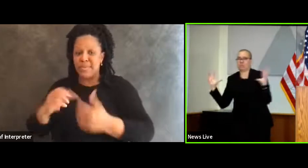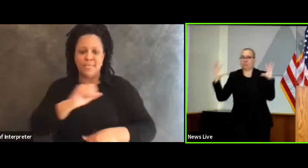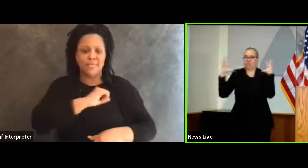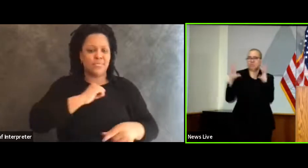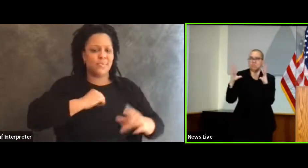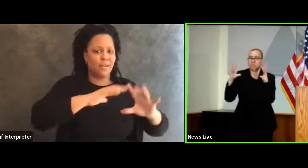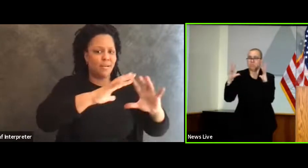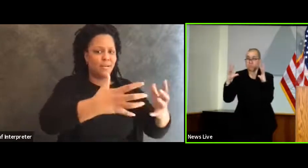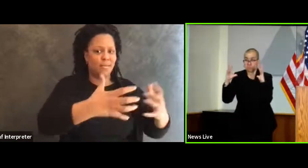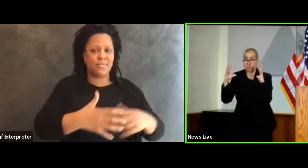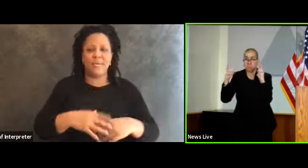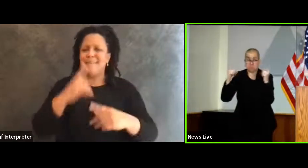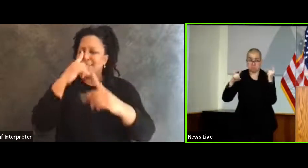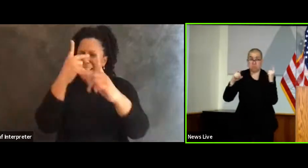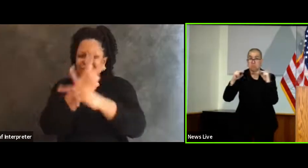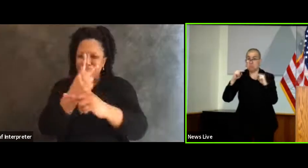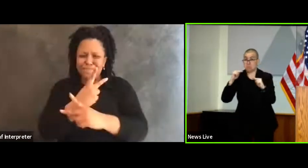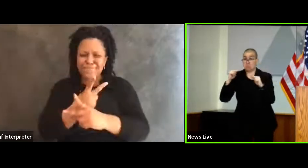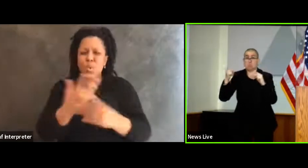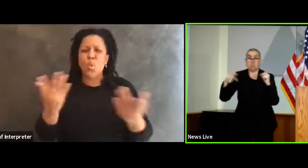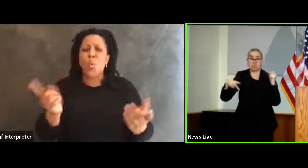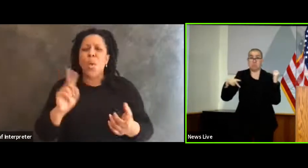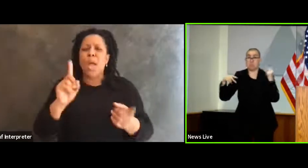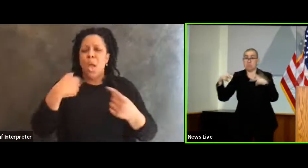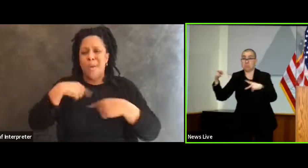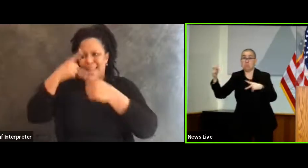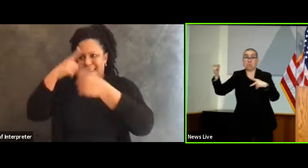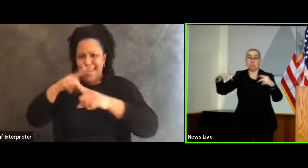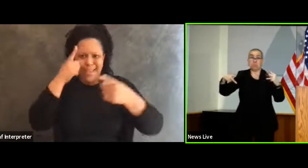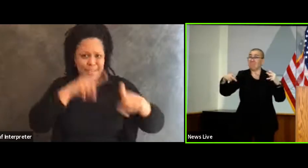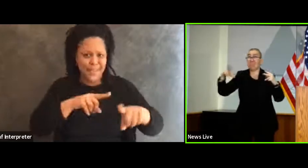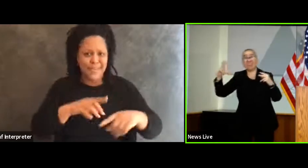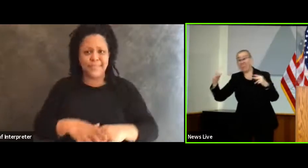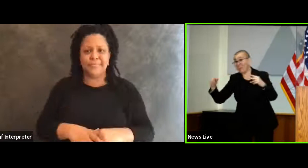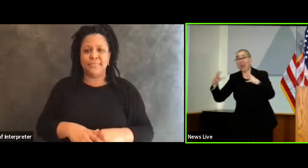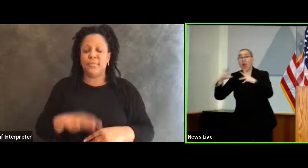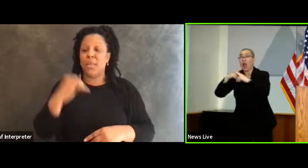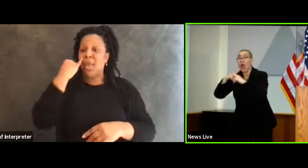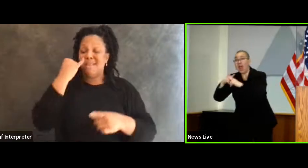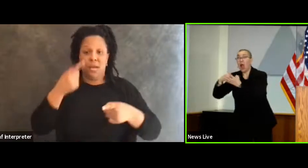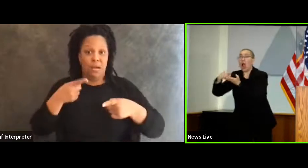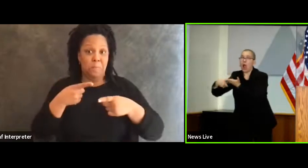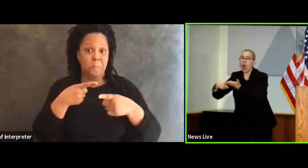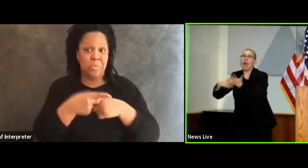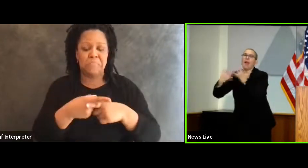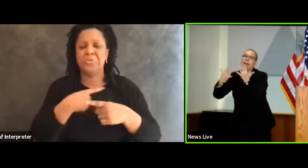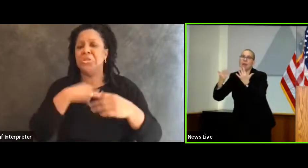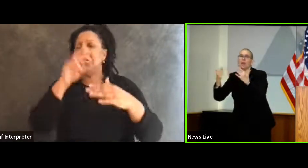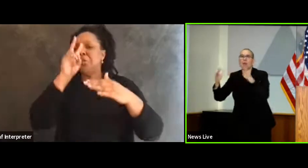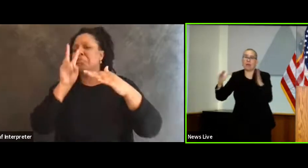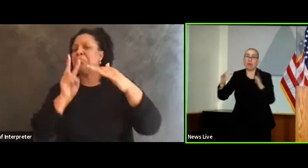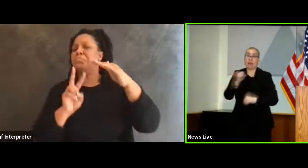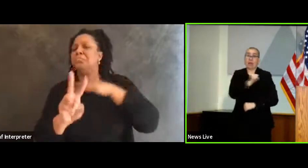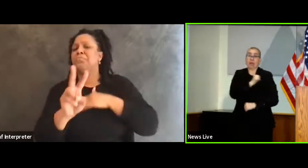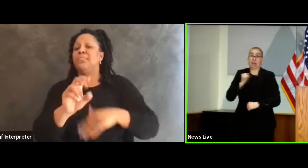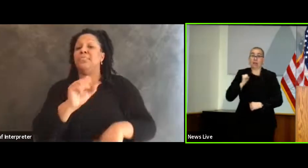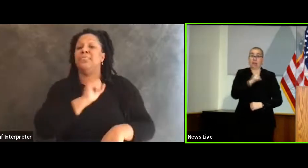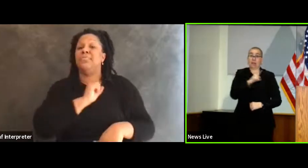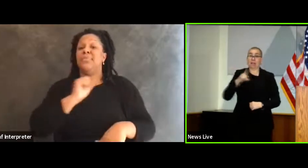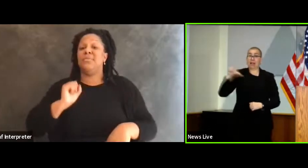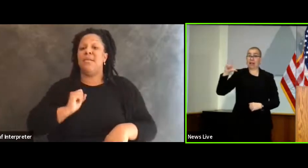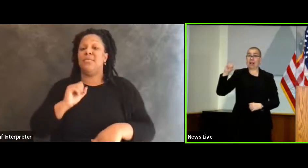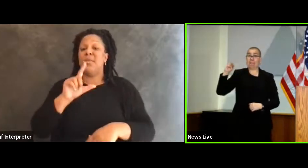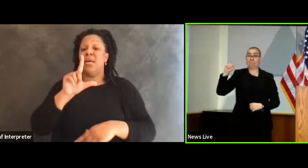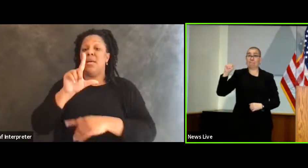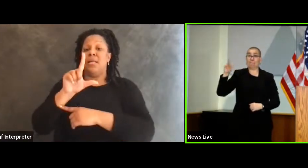there are impasses that develop, then I foresee Senator Limmer contacting Gazelka and saying, I can't get anywhere, or